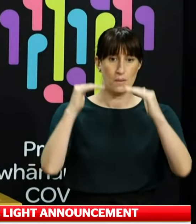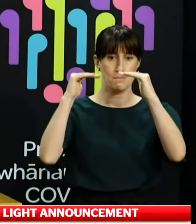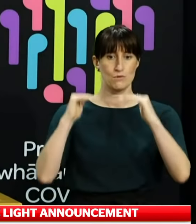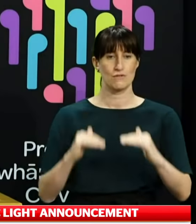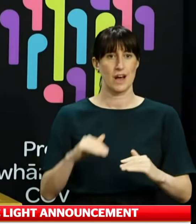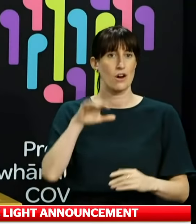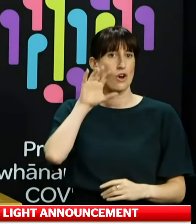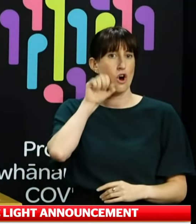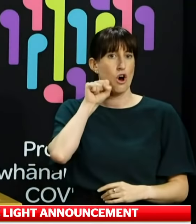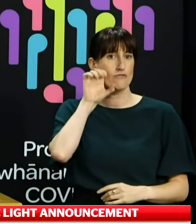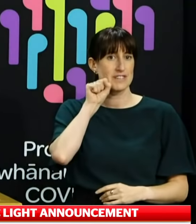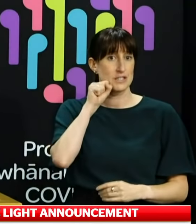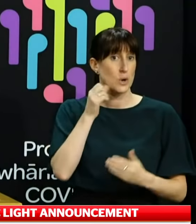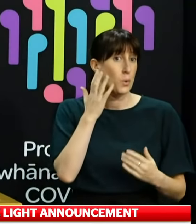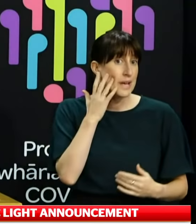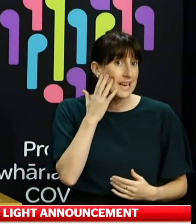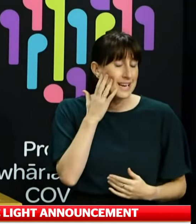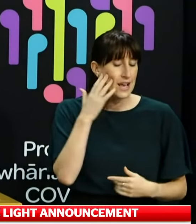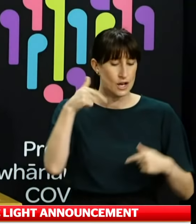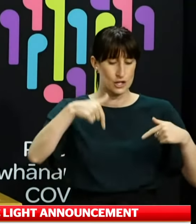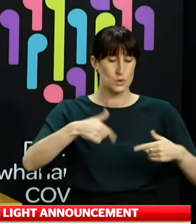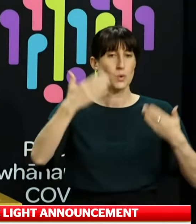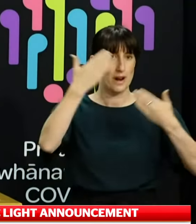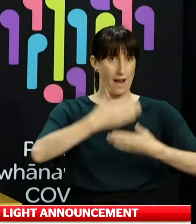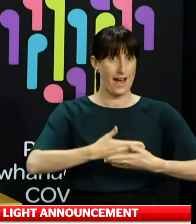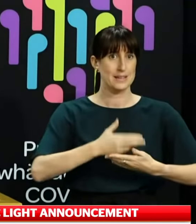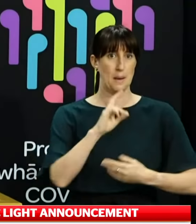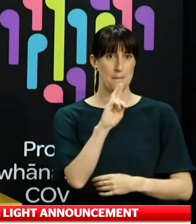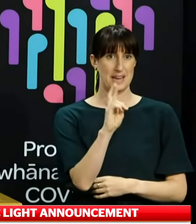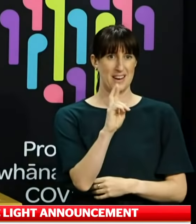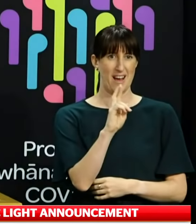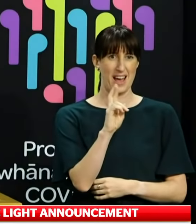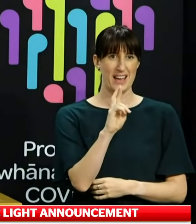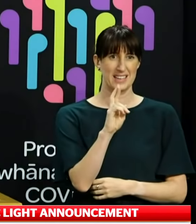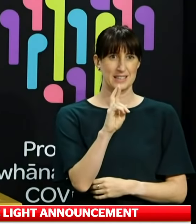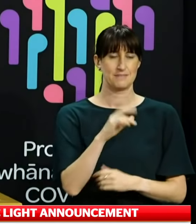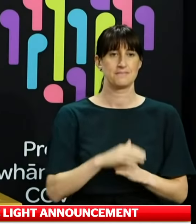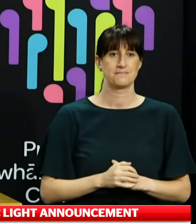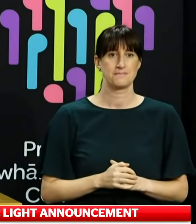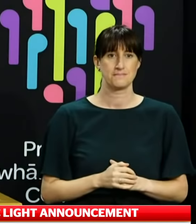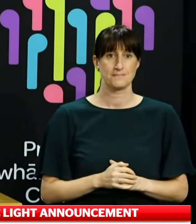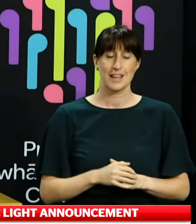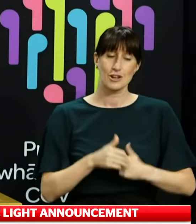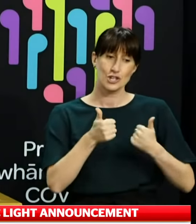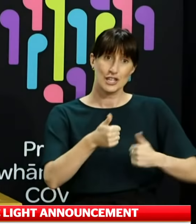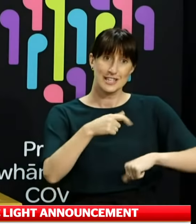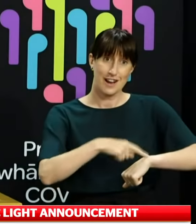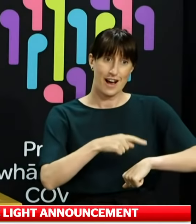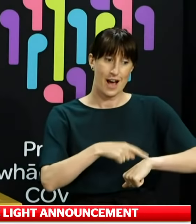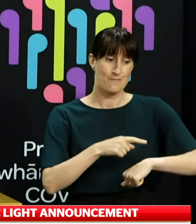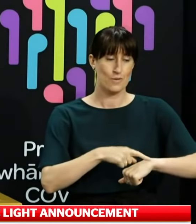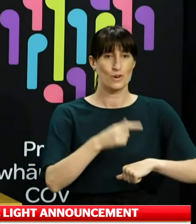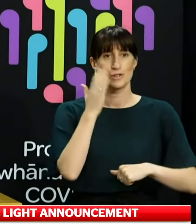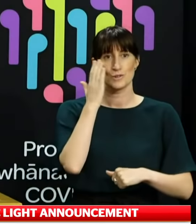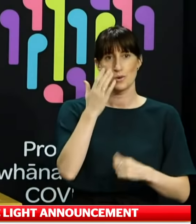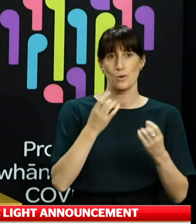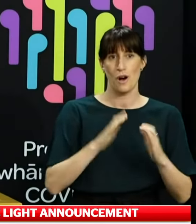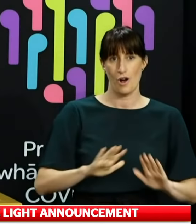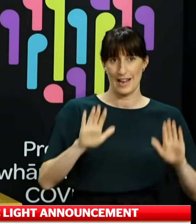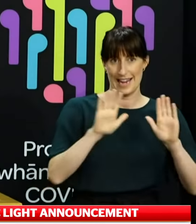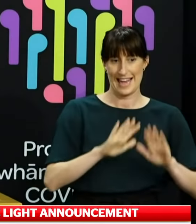from 11:59 p.m. tonight, Wednesday the 13th of April, in time for the school holidays and for the Easter